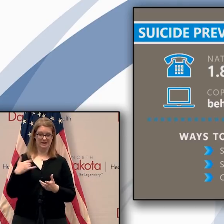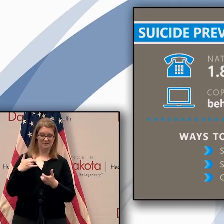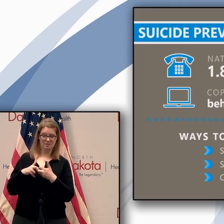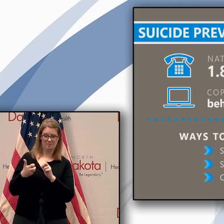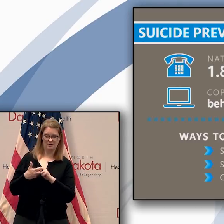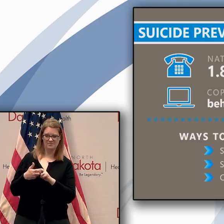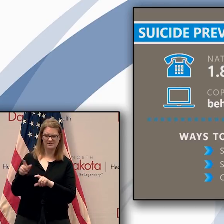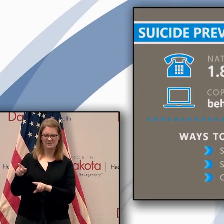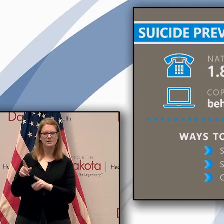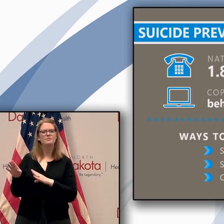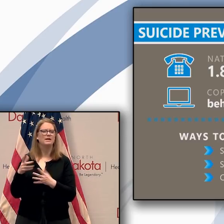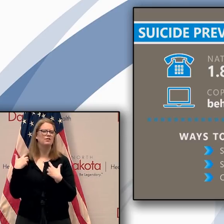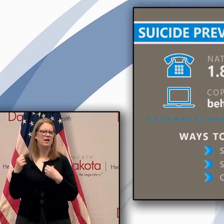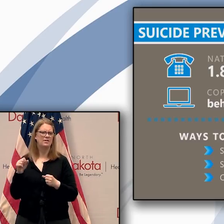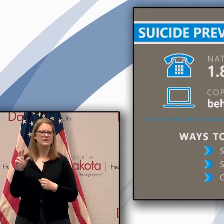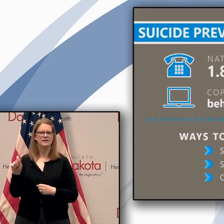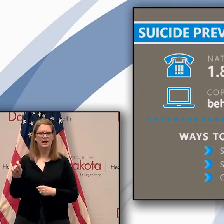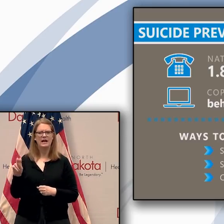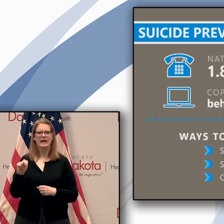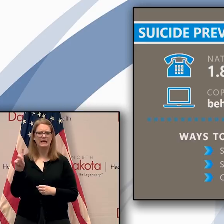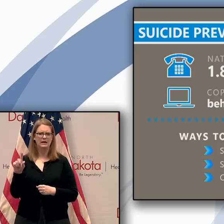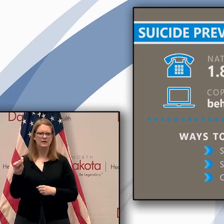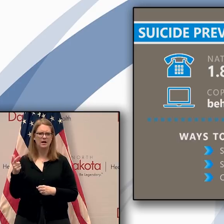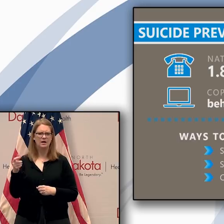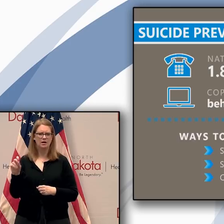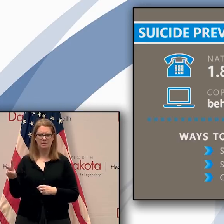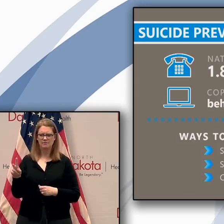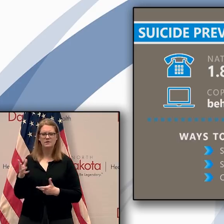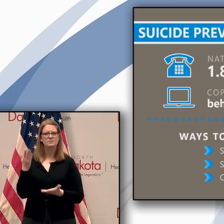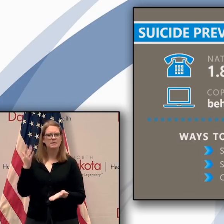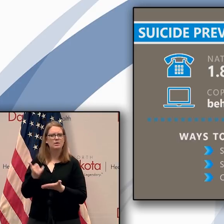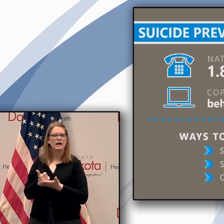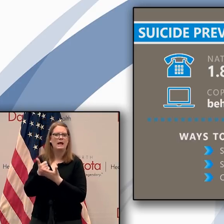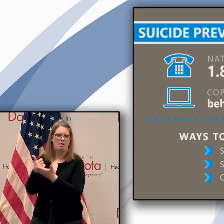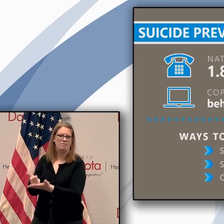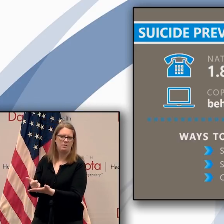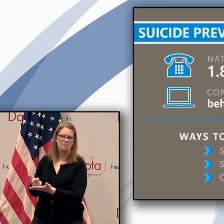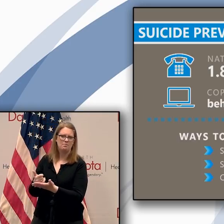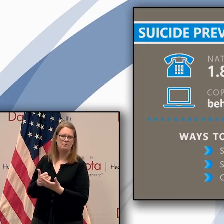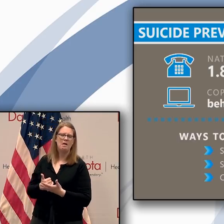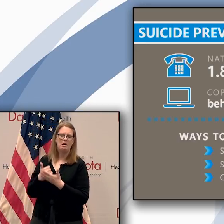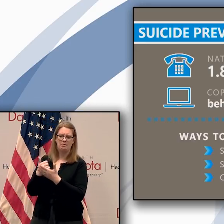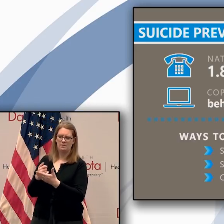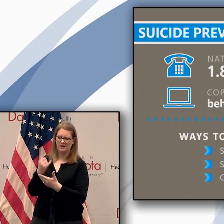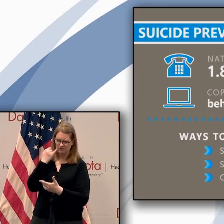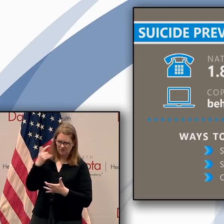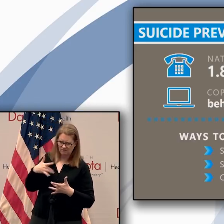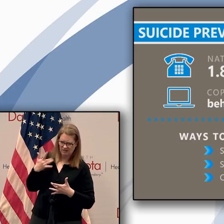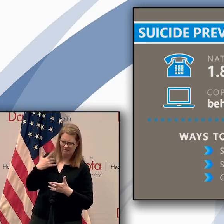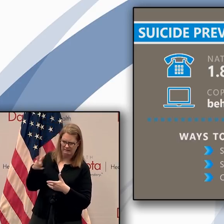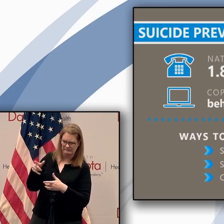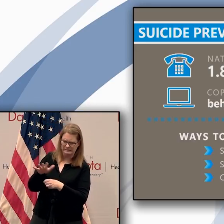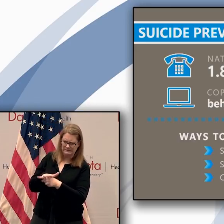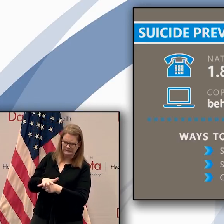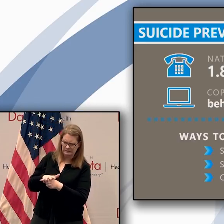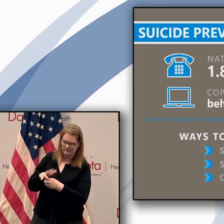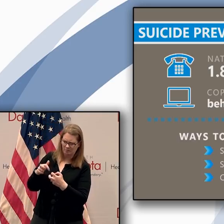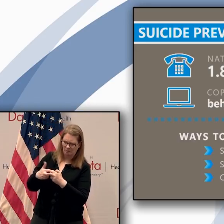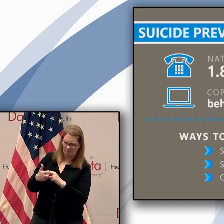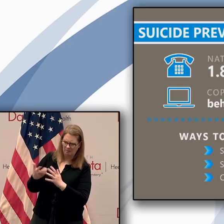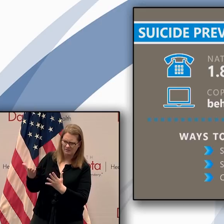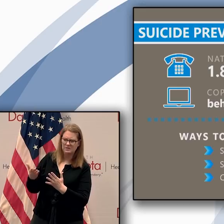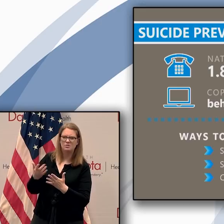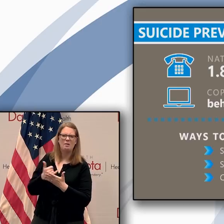behavioralhealth.nd.gov because your actions, your knowledge of talking to someone who's in distress could save a life. So thank you for